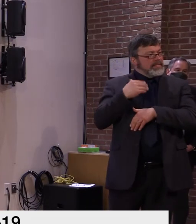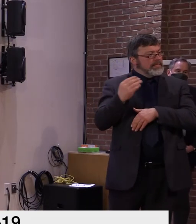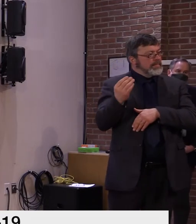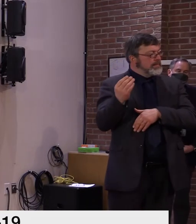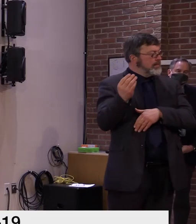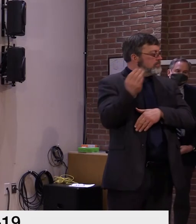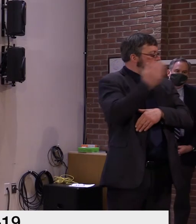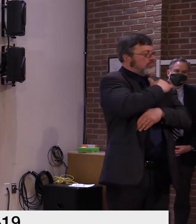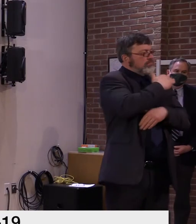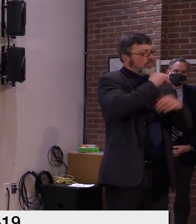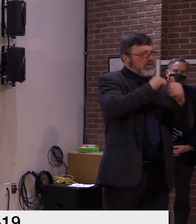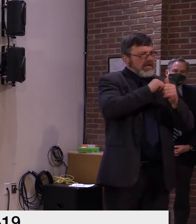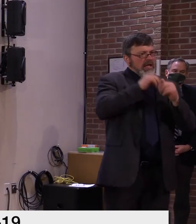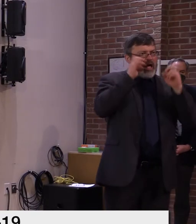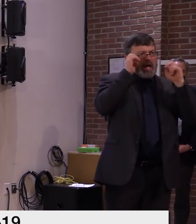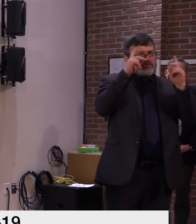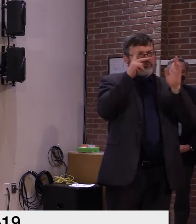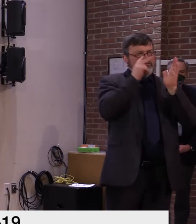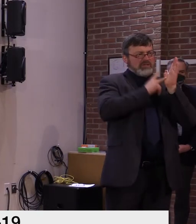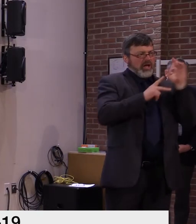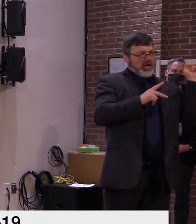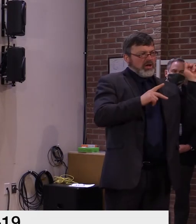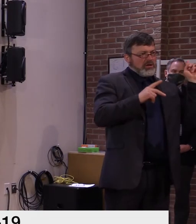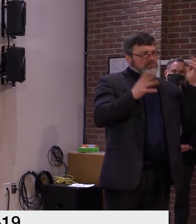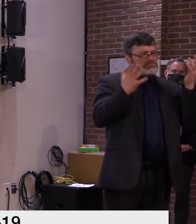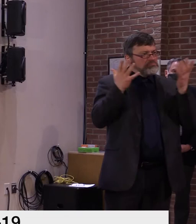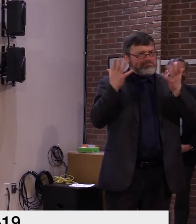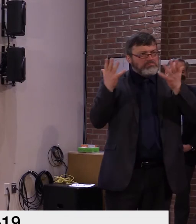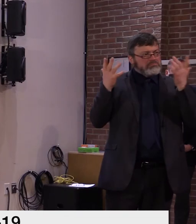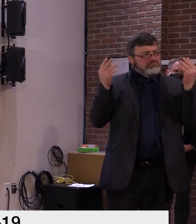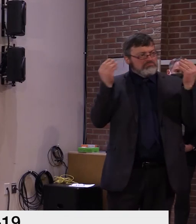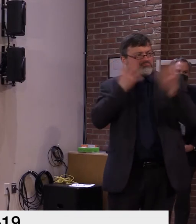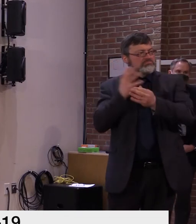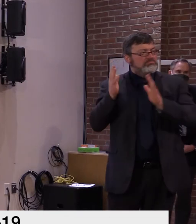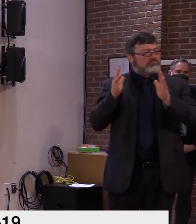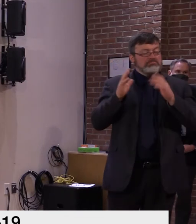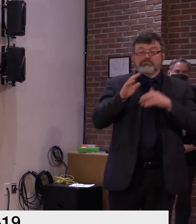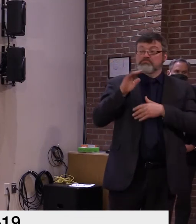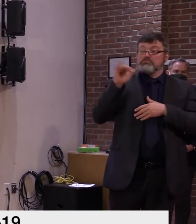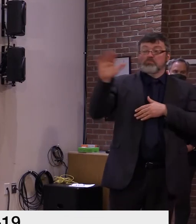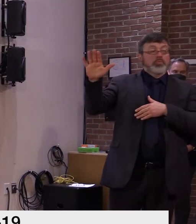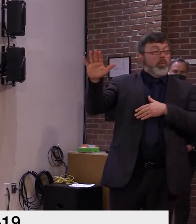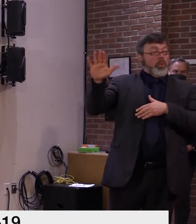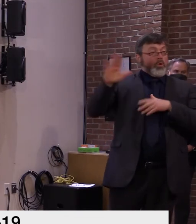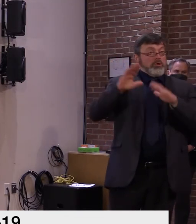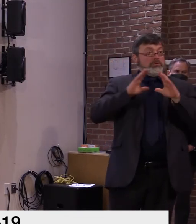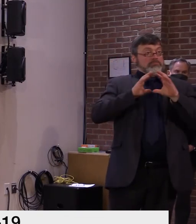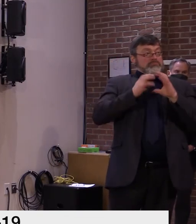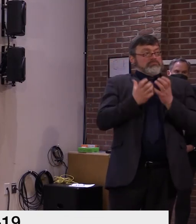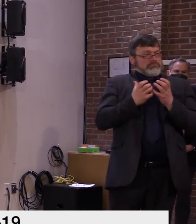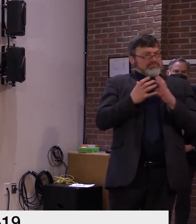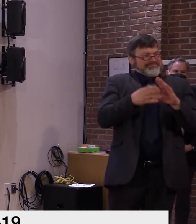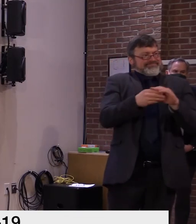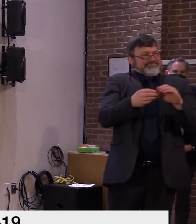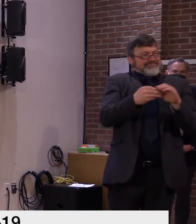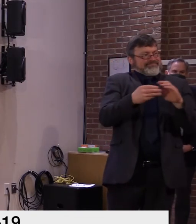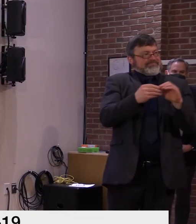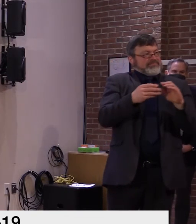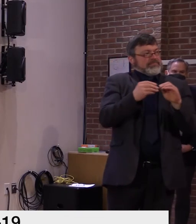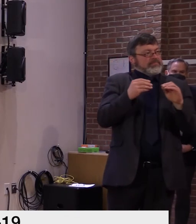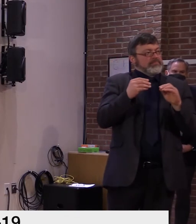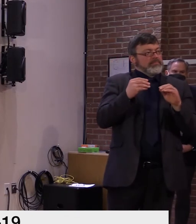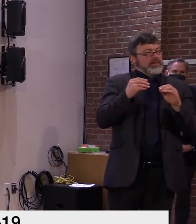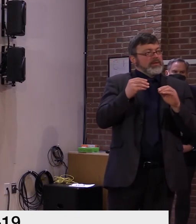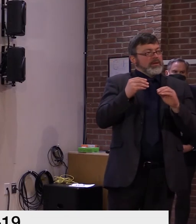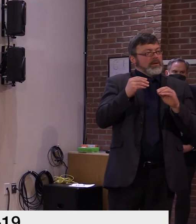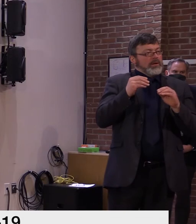has said time and time again that, you know, it's important to keep secret who's gotten this virus to protect